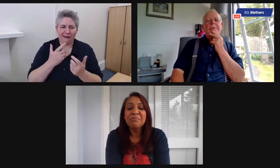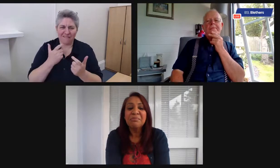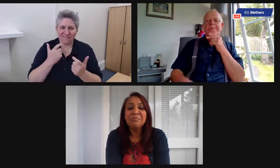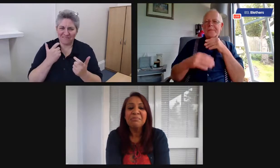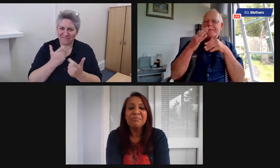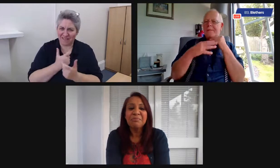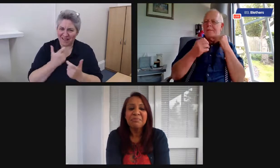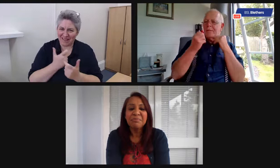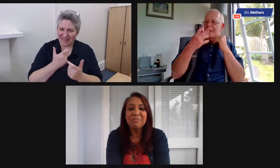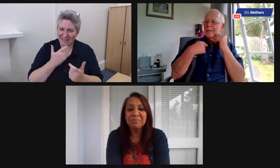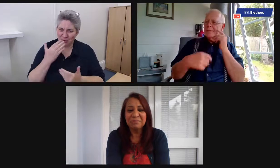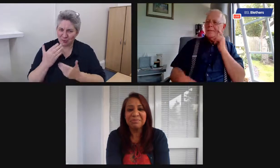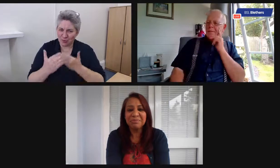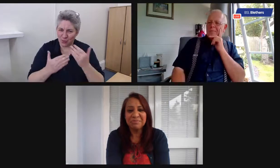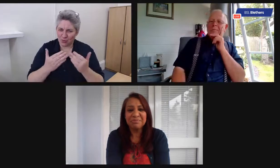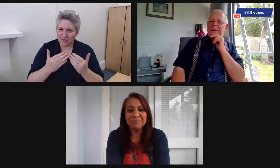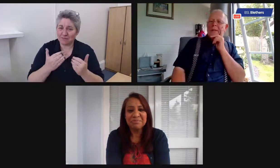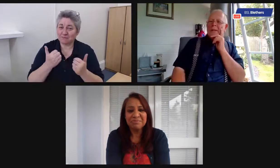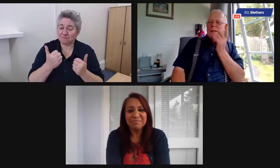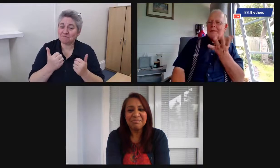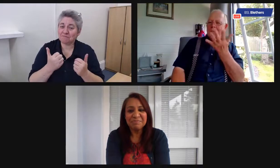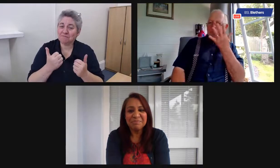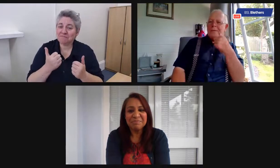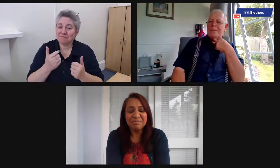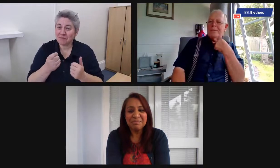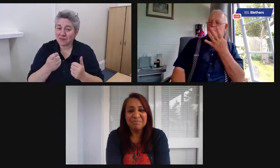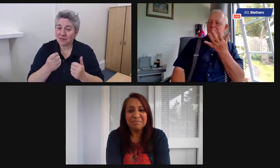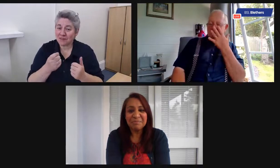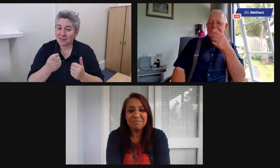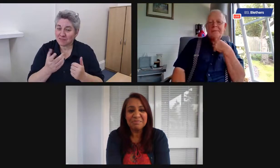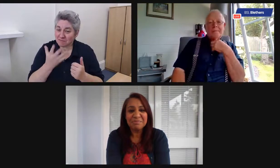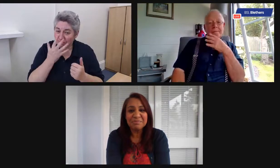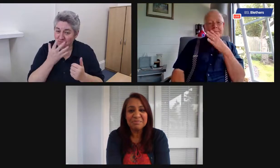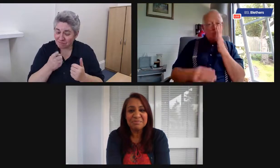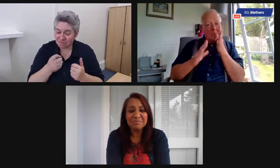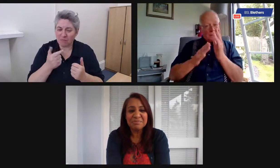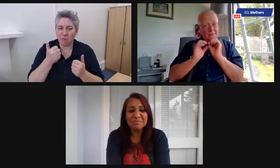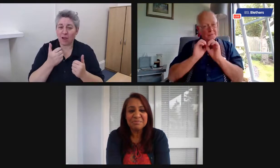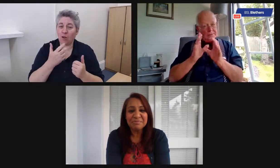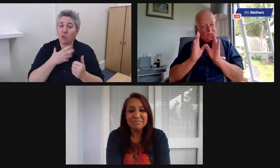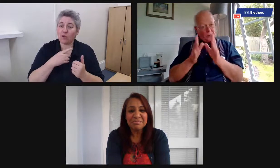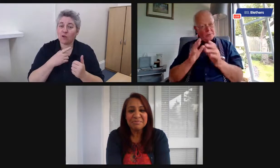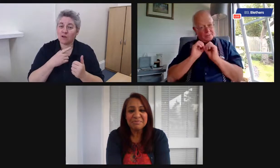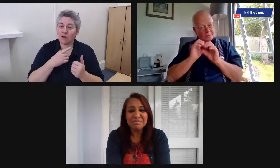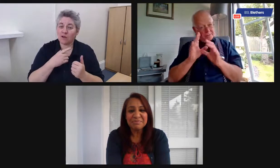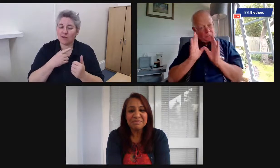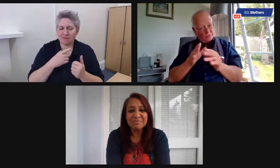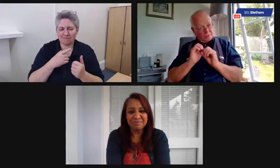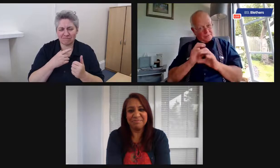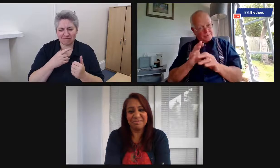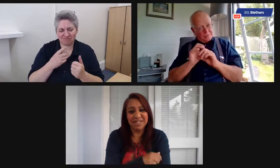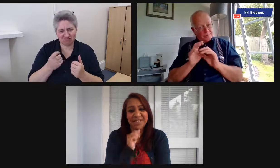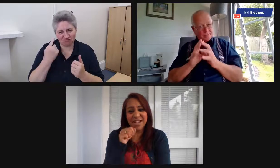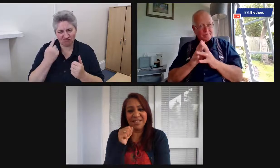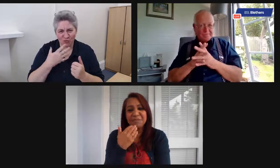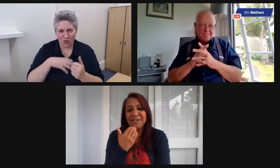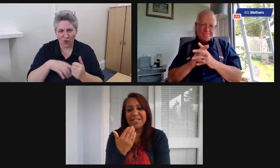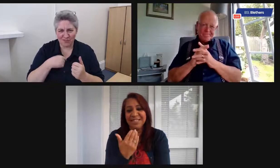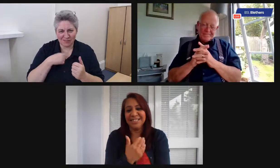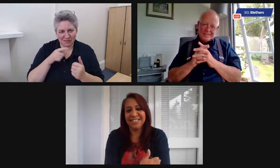I know you've got a story, a funny Oh, story. a Come shameful one. on, I will never forget. Do I have to tell this come on. story?